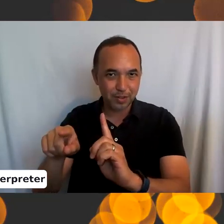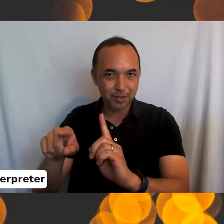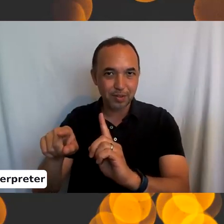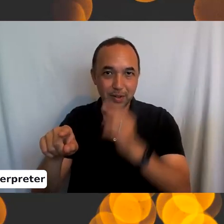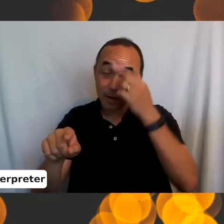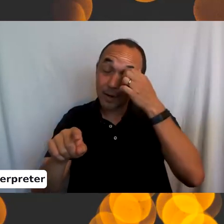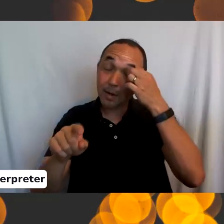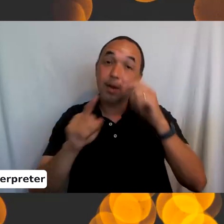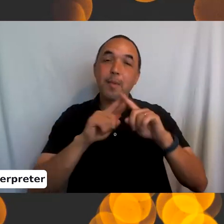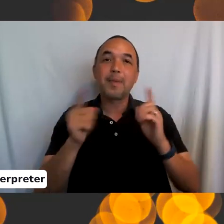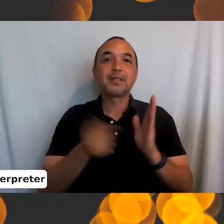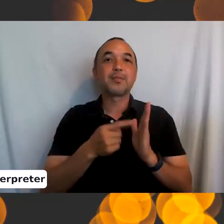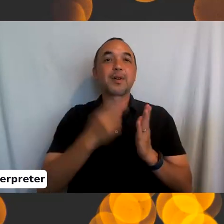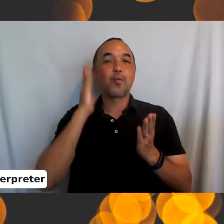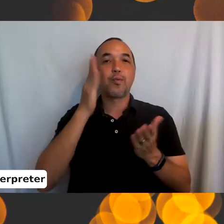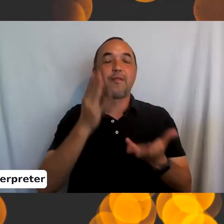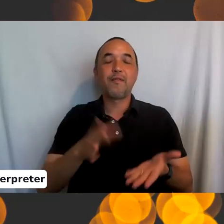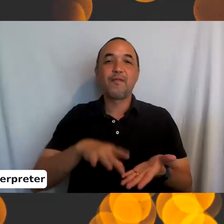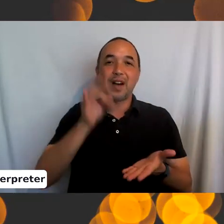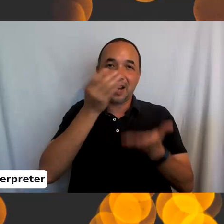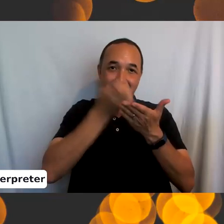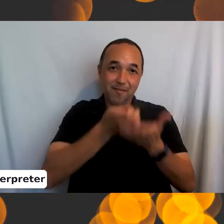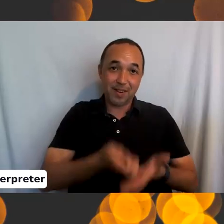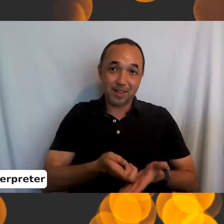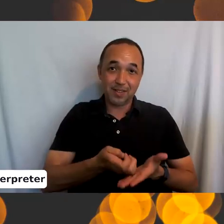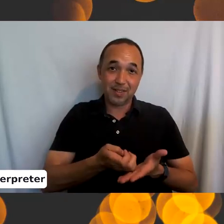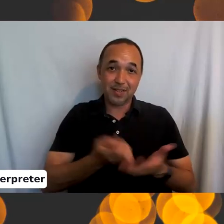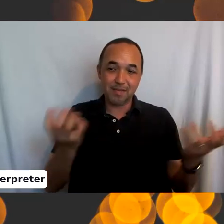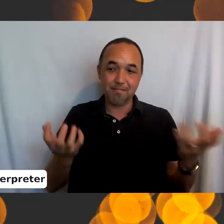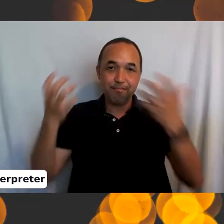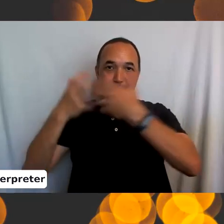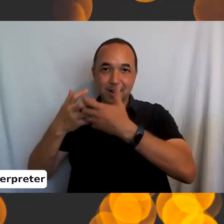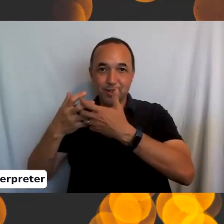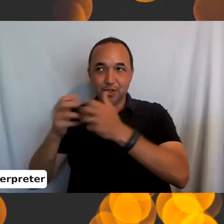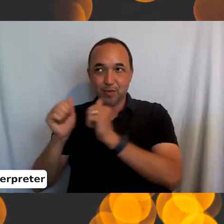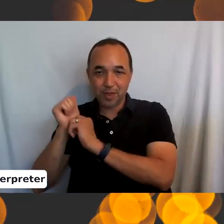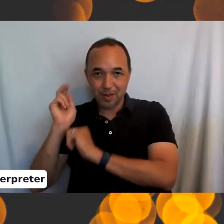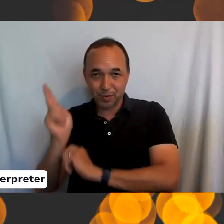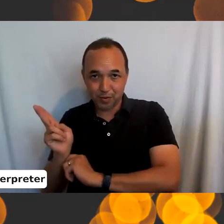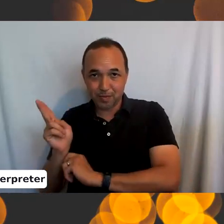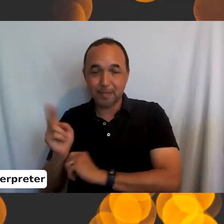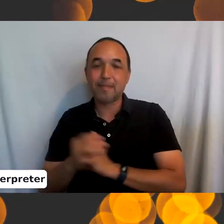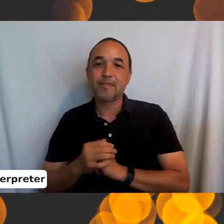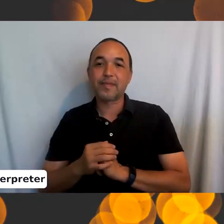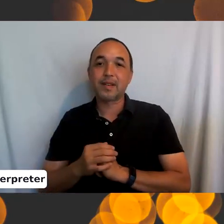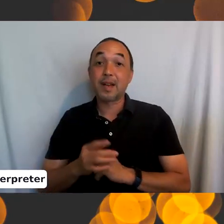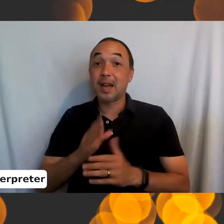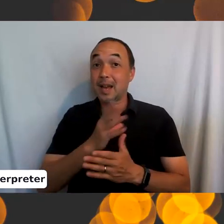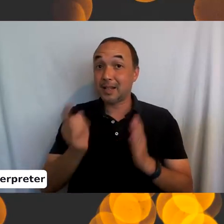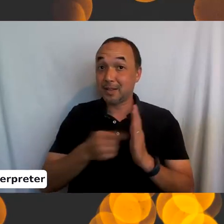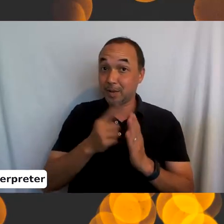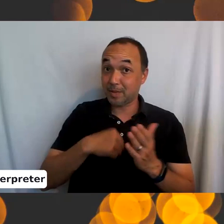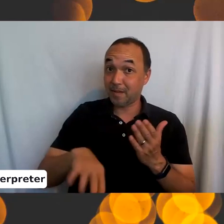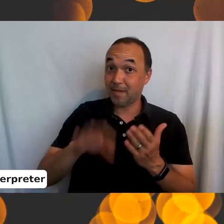get evidence that will correspond with history and research. And that's really important. But also sometimes I get evidence that leads me